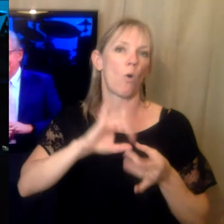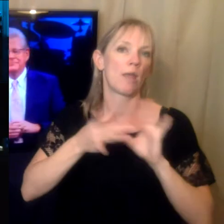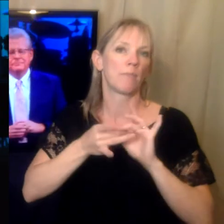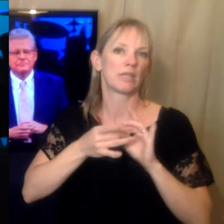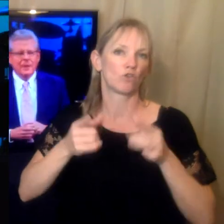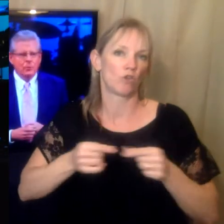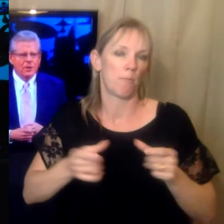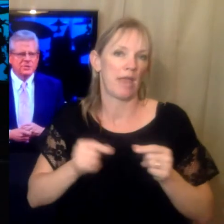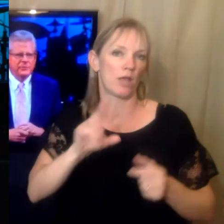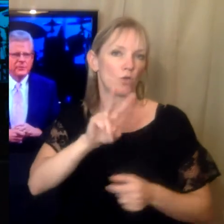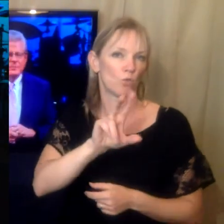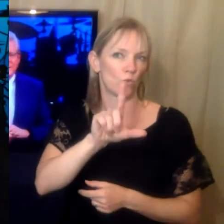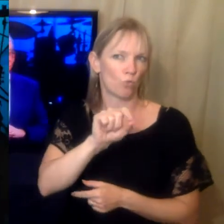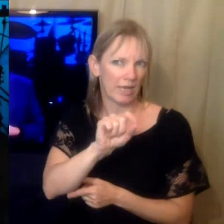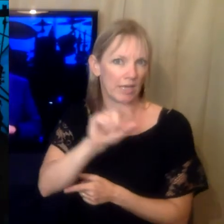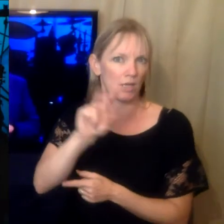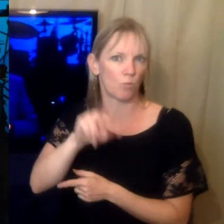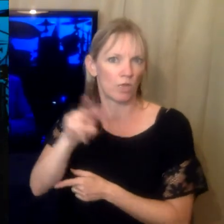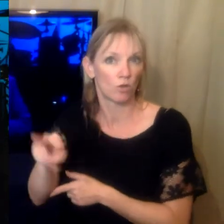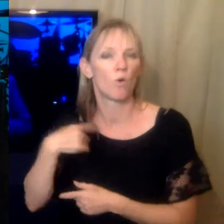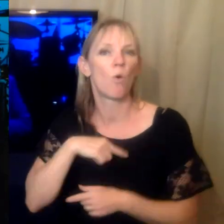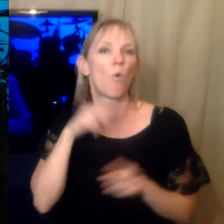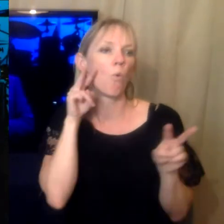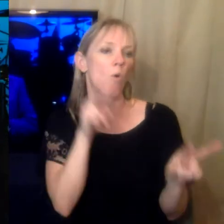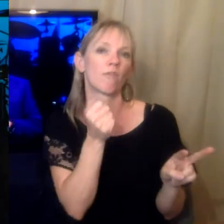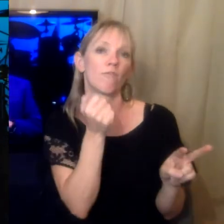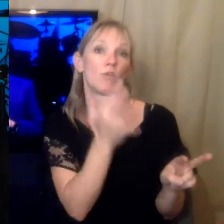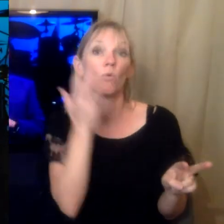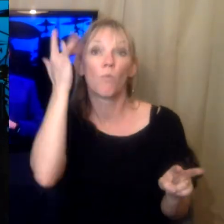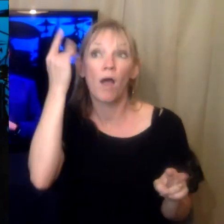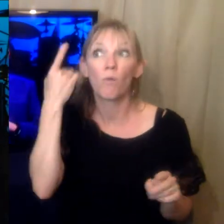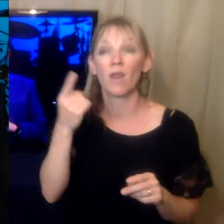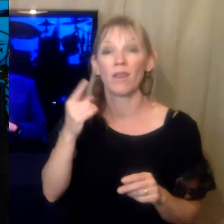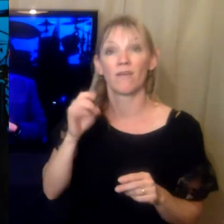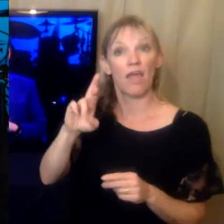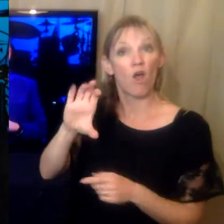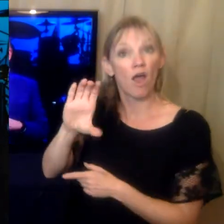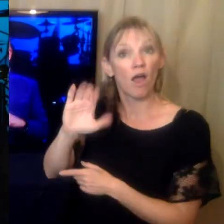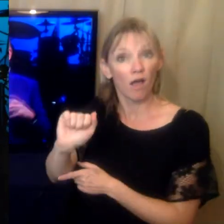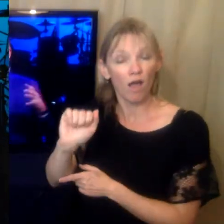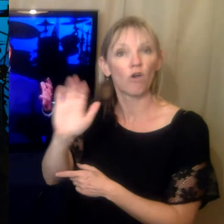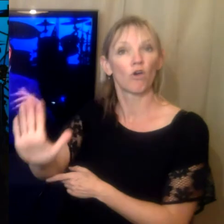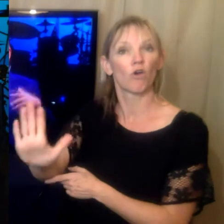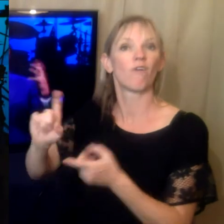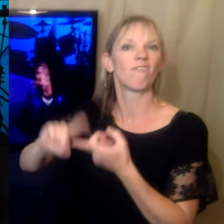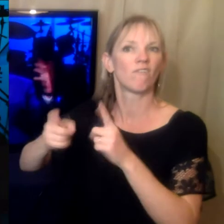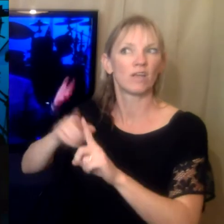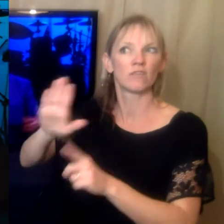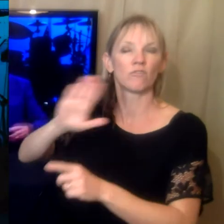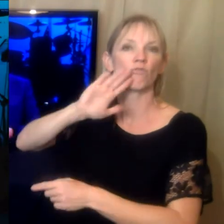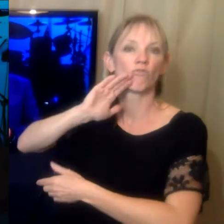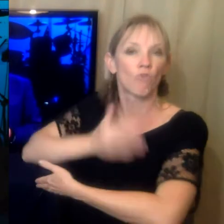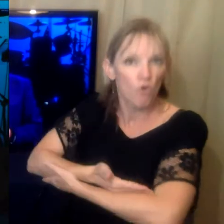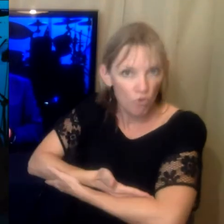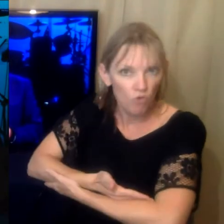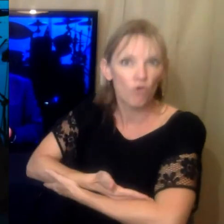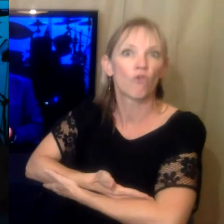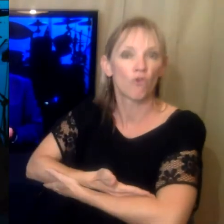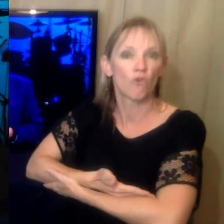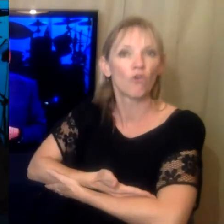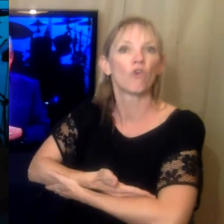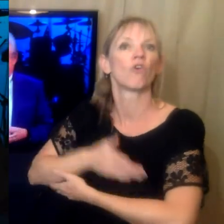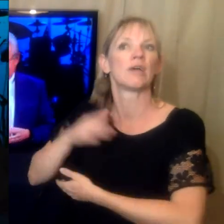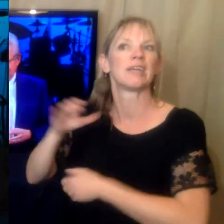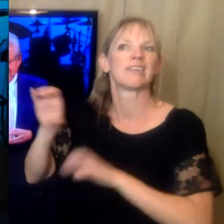we watched a few of them because one of Erica's very close friends, her daughter Jenny Simpson, has done a lot in running